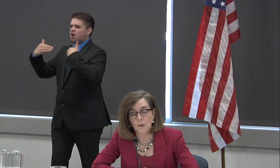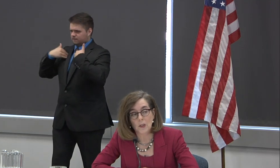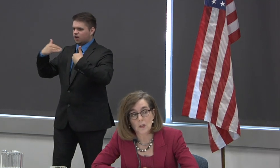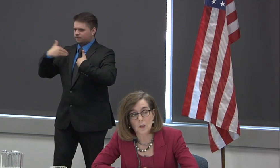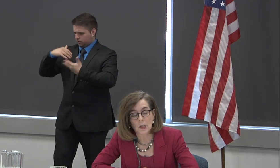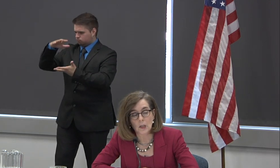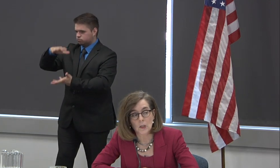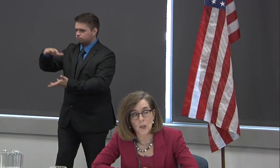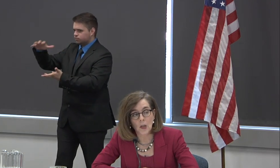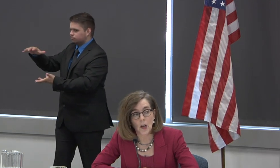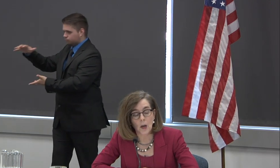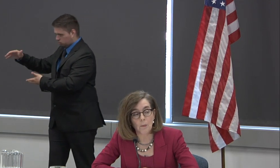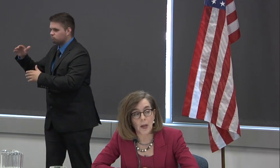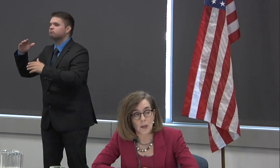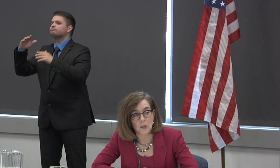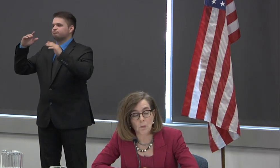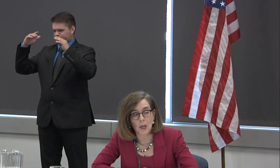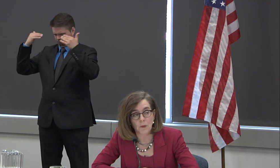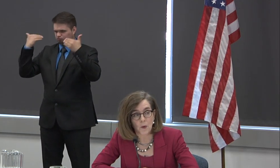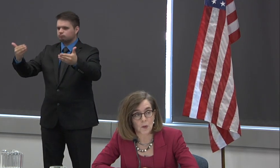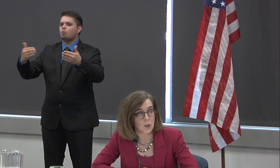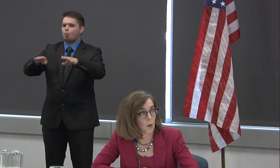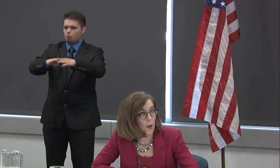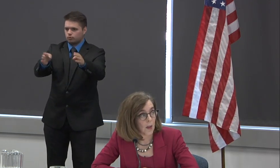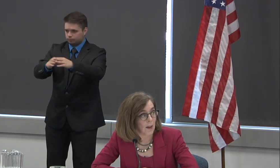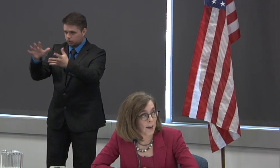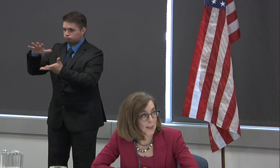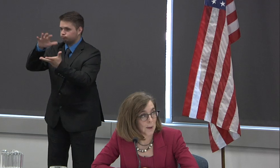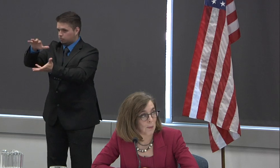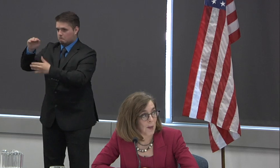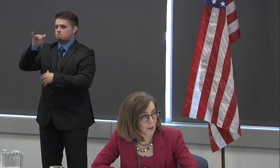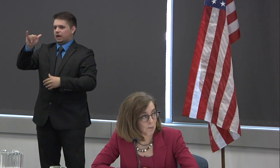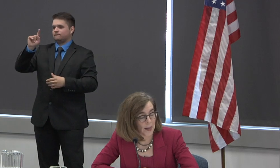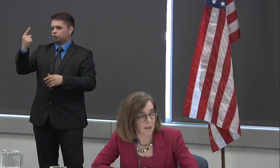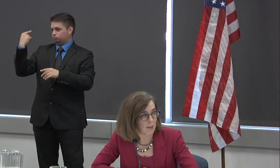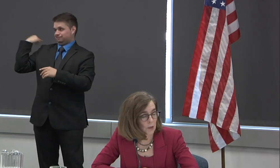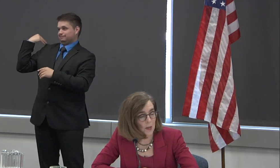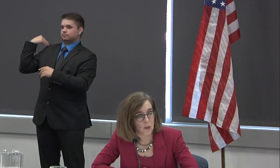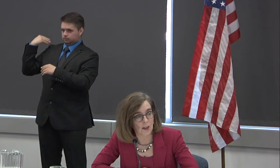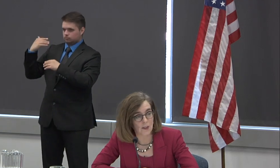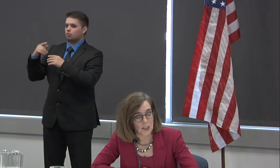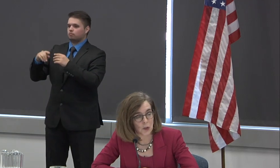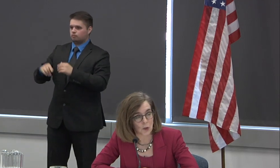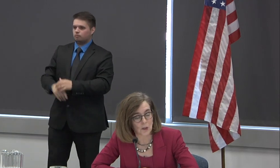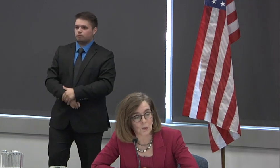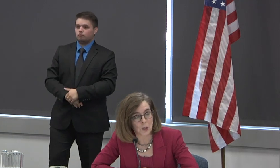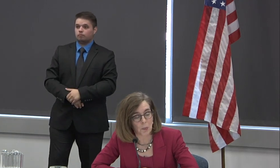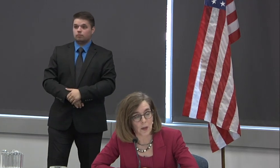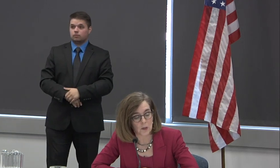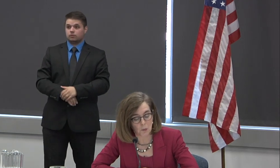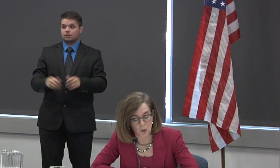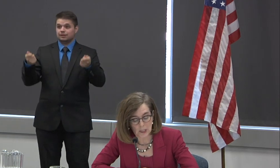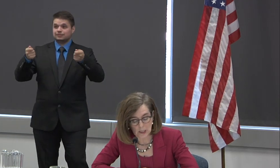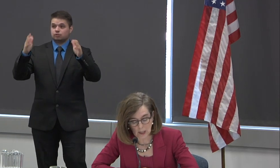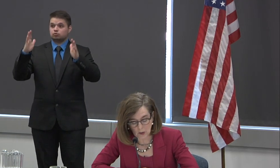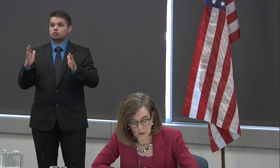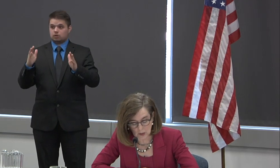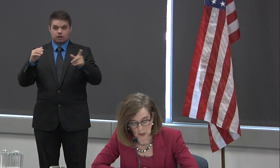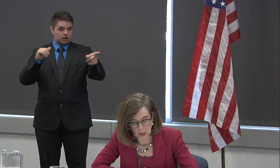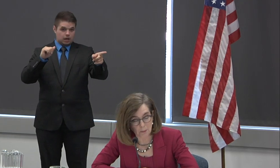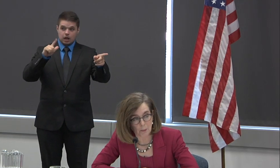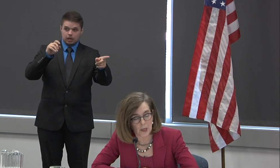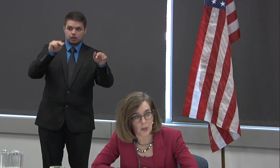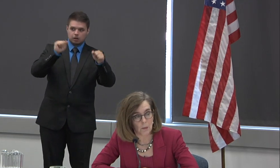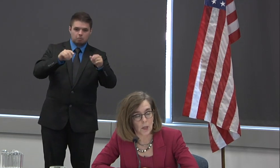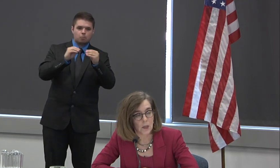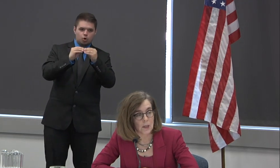these clinics as of May 1st. So the Director Allen can certainly respond to more details,